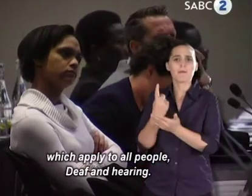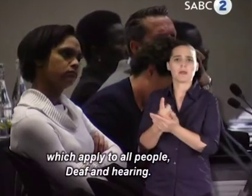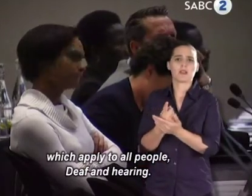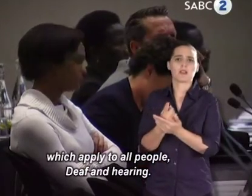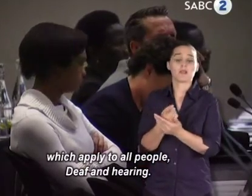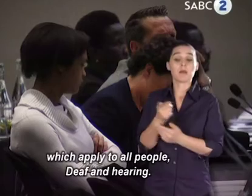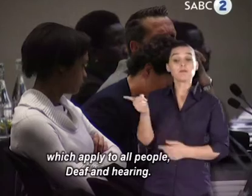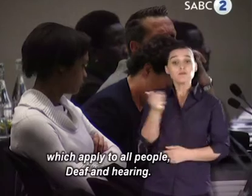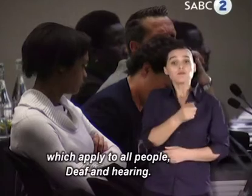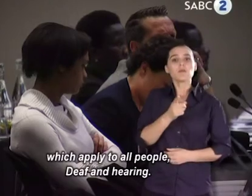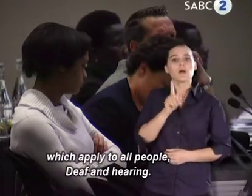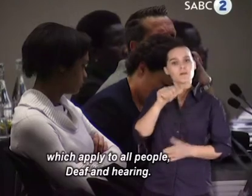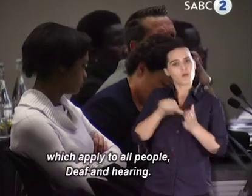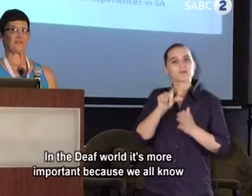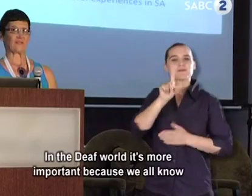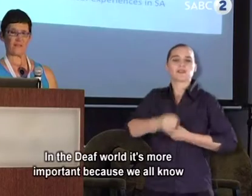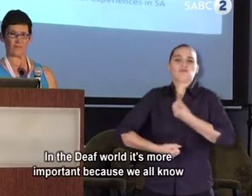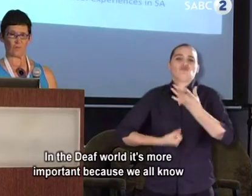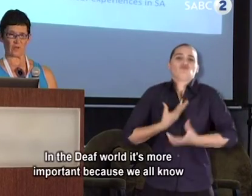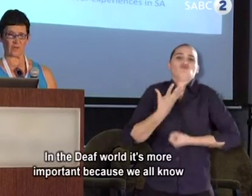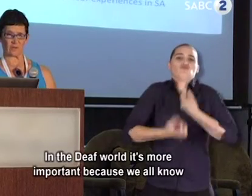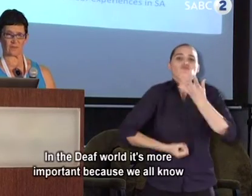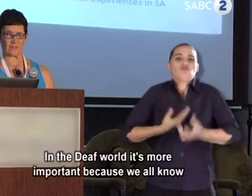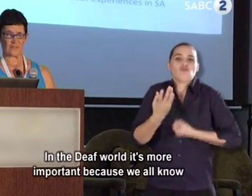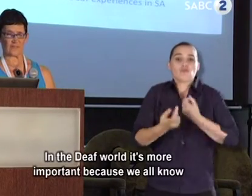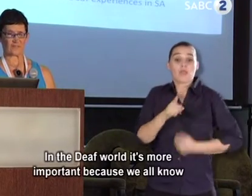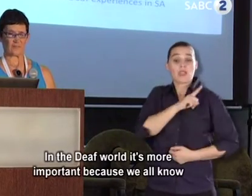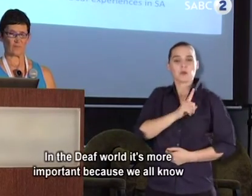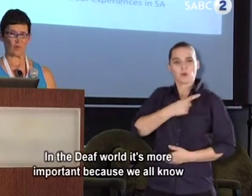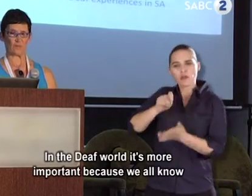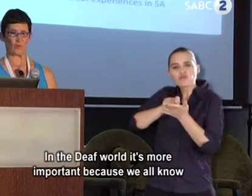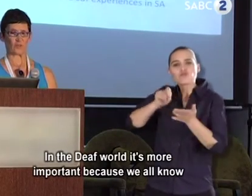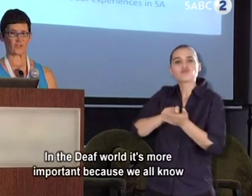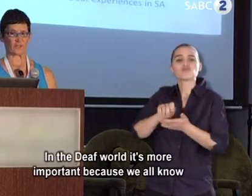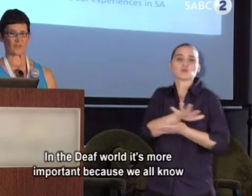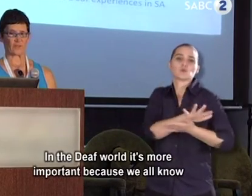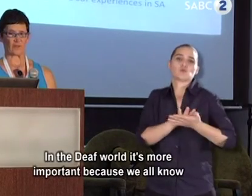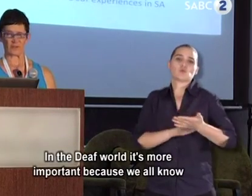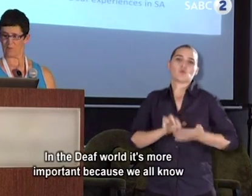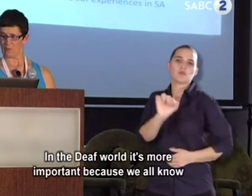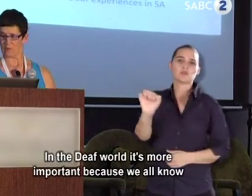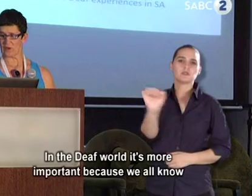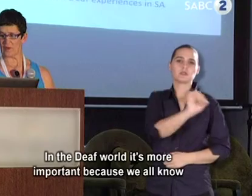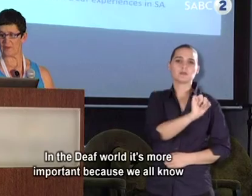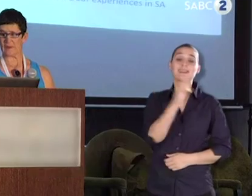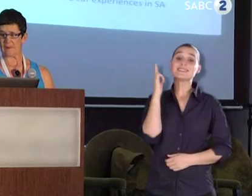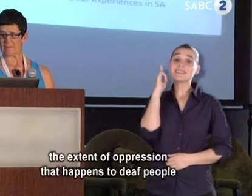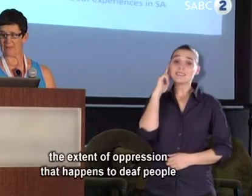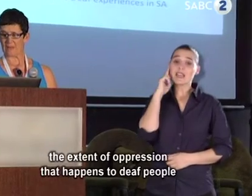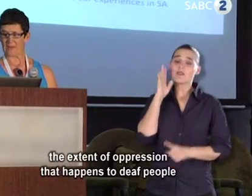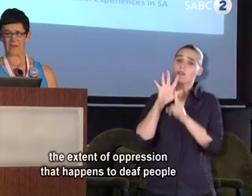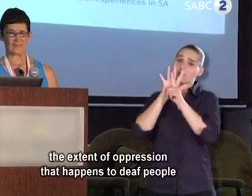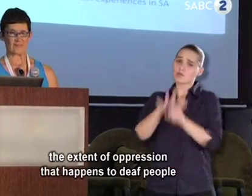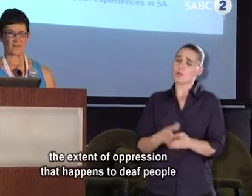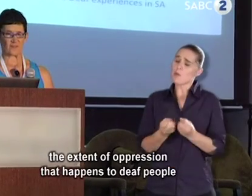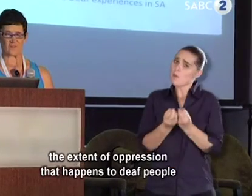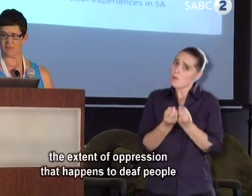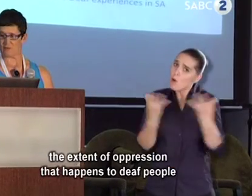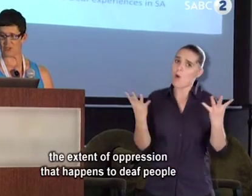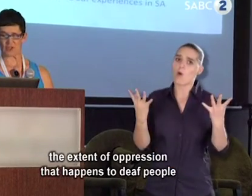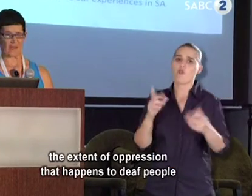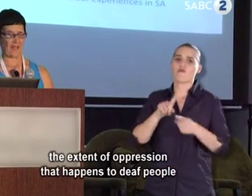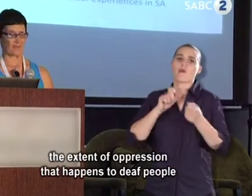it applies to all people, deaf and hearing. But in the deaf world, it's even more important because we all know about the